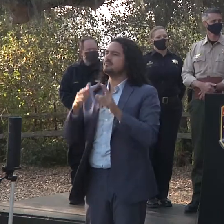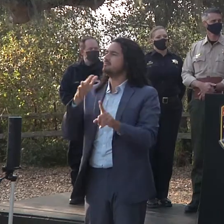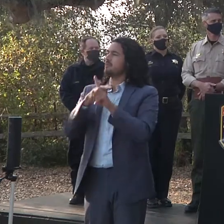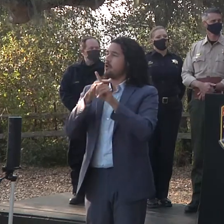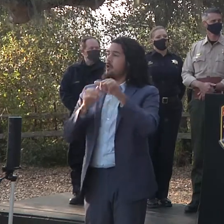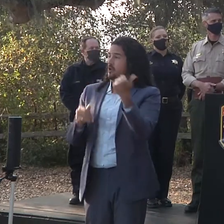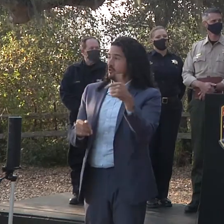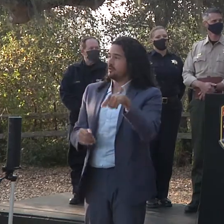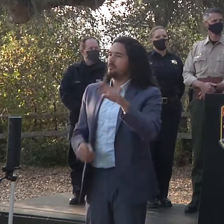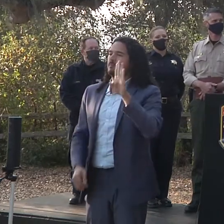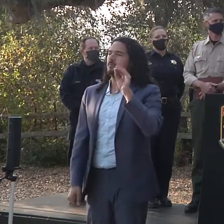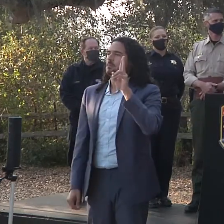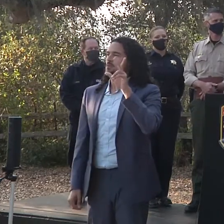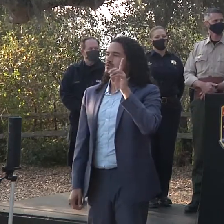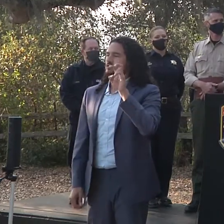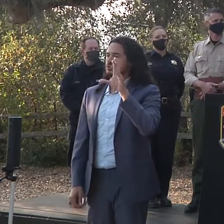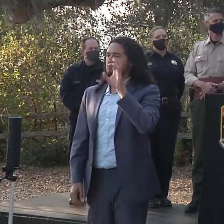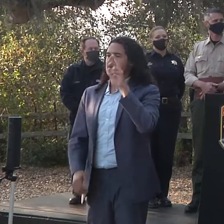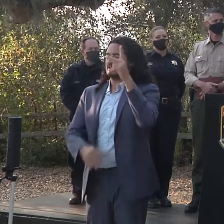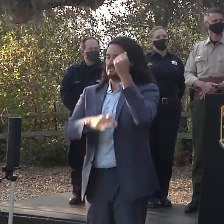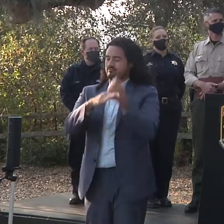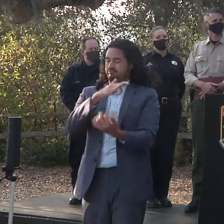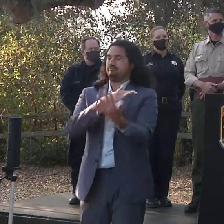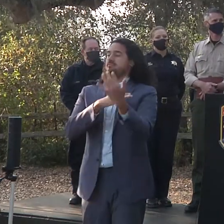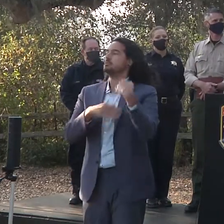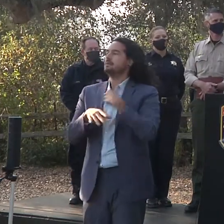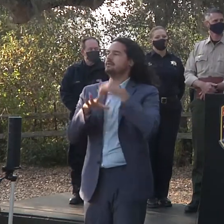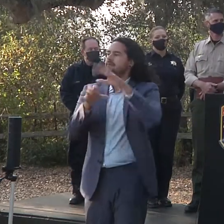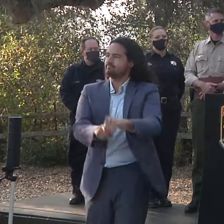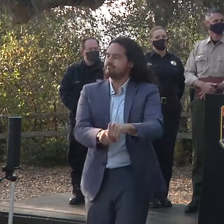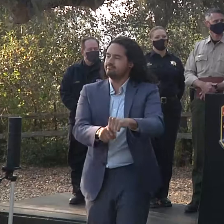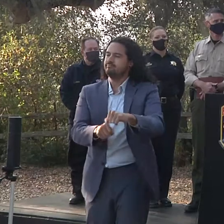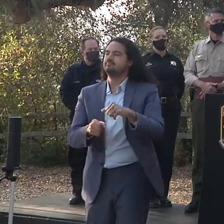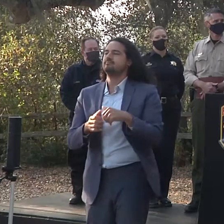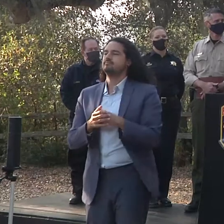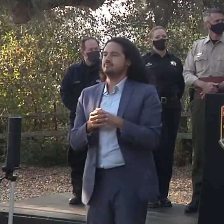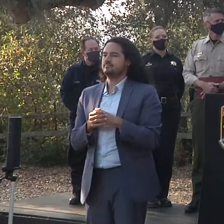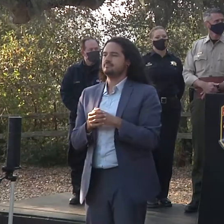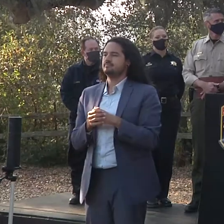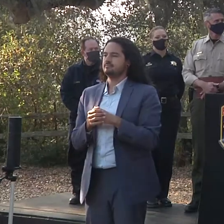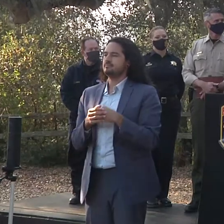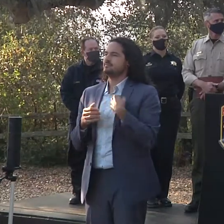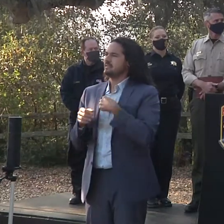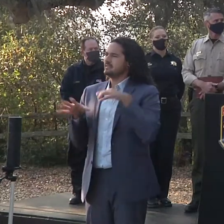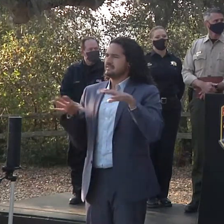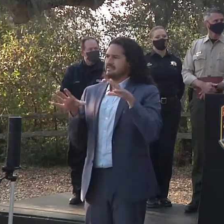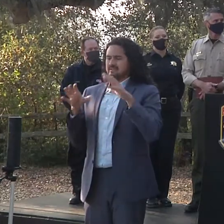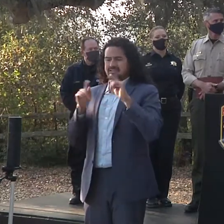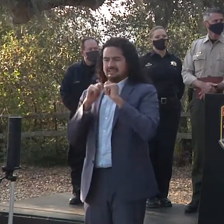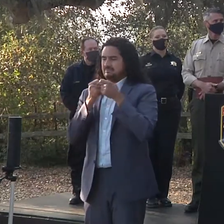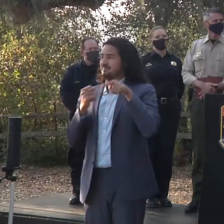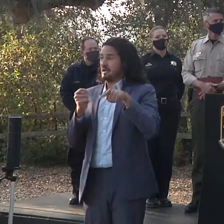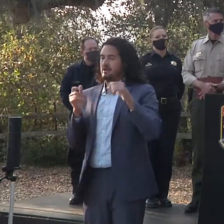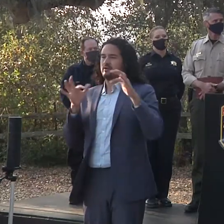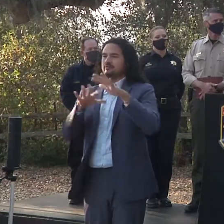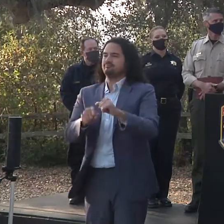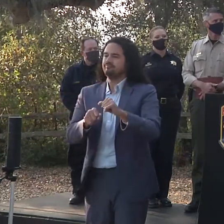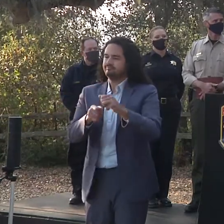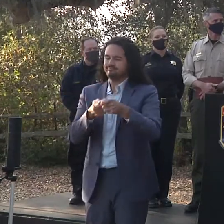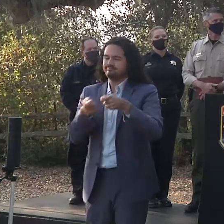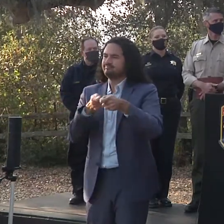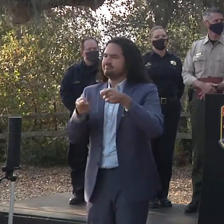able to pick up. We have active patrols of our personnel in there as well as the continuing line construction. So they made good work with